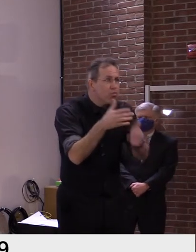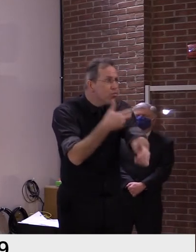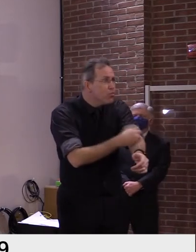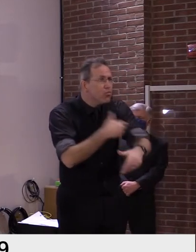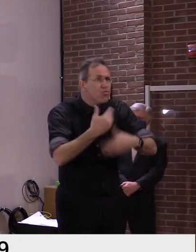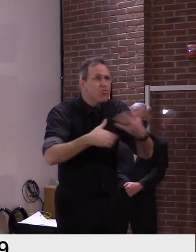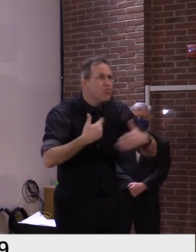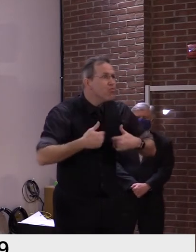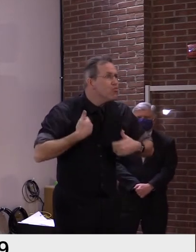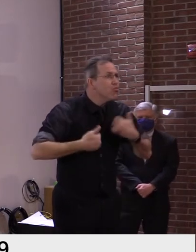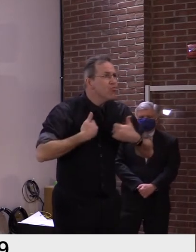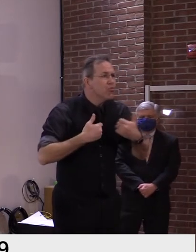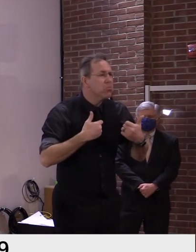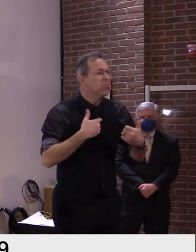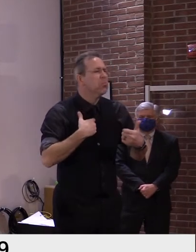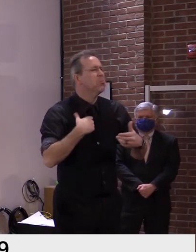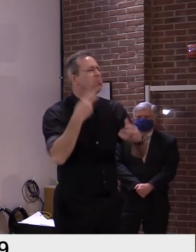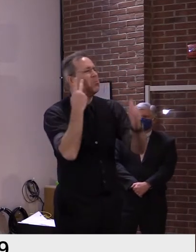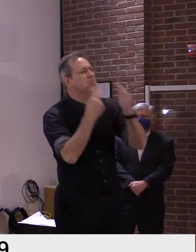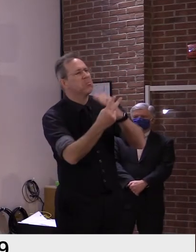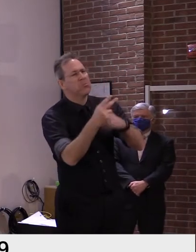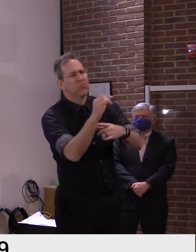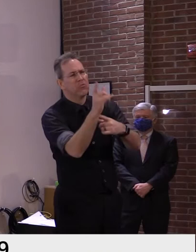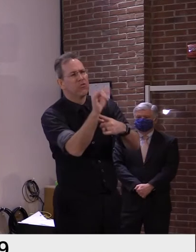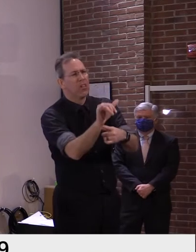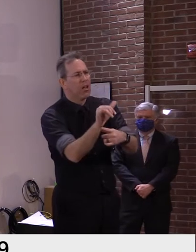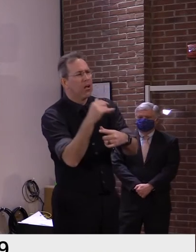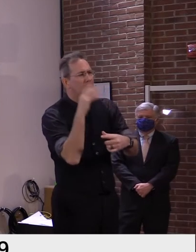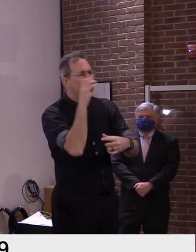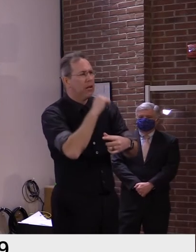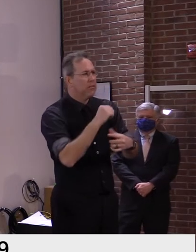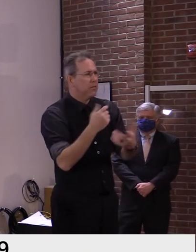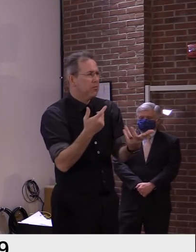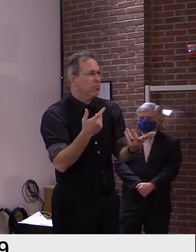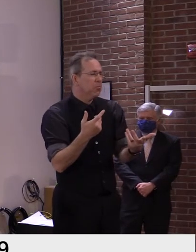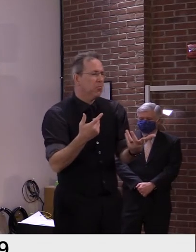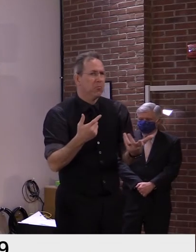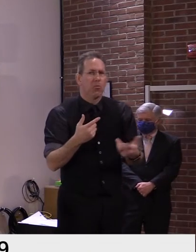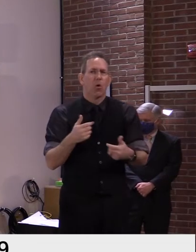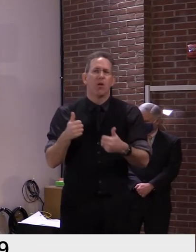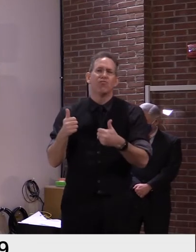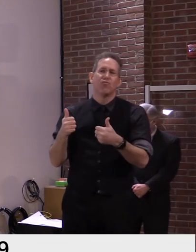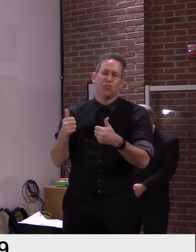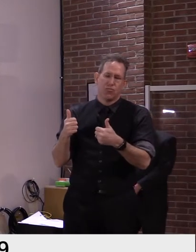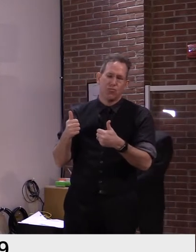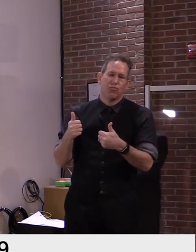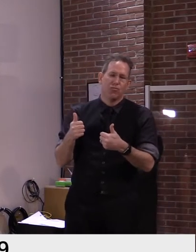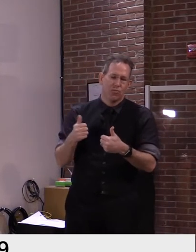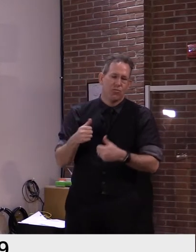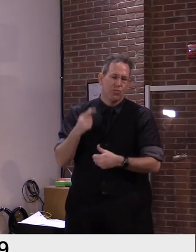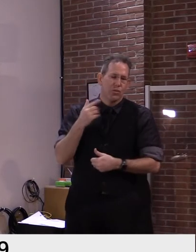Okay, great. Thank you very much, as always. Lola, VT Digger.